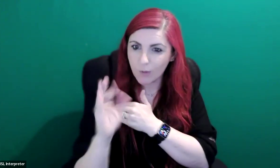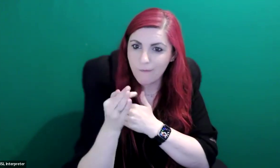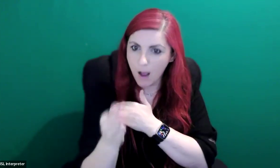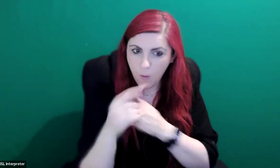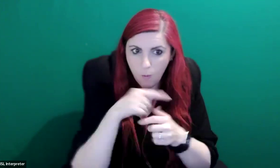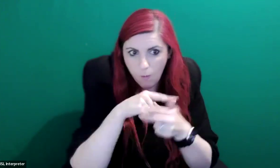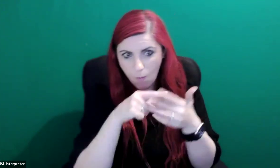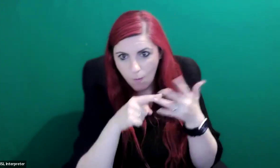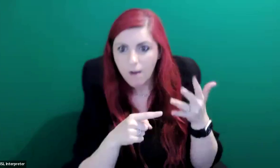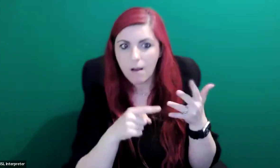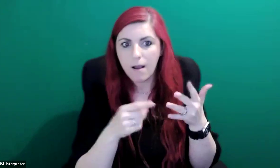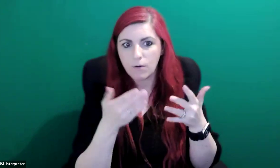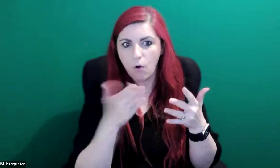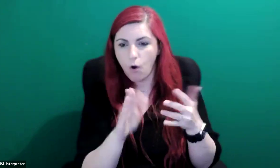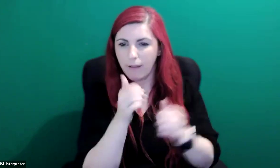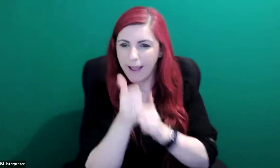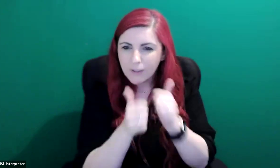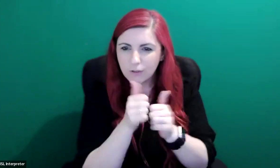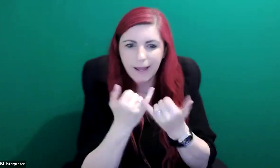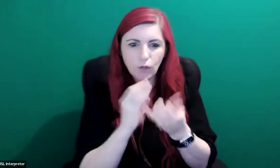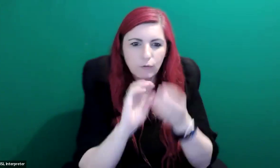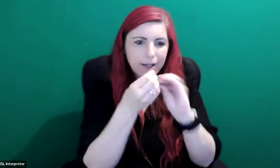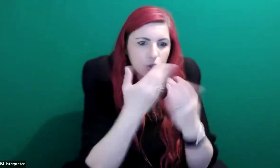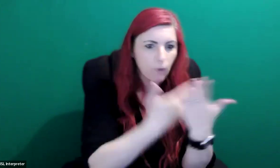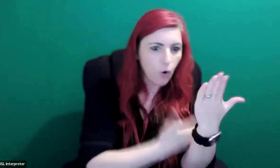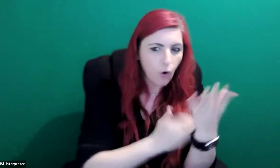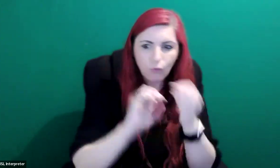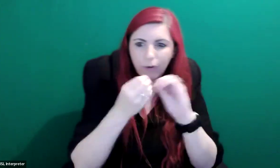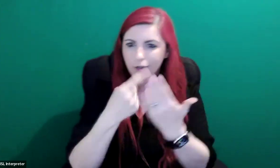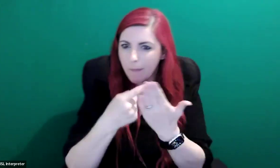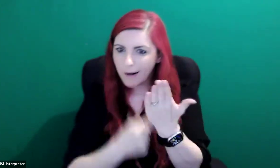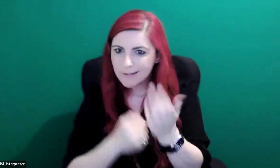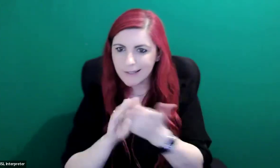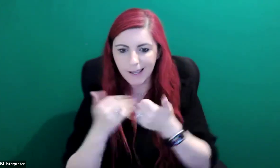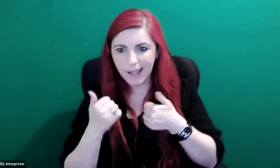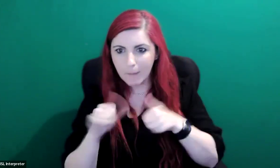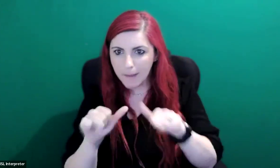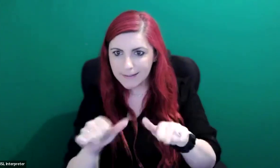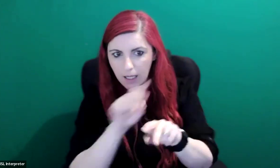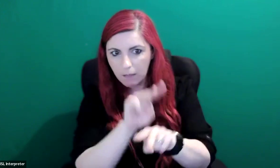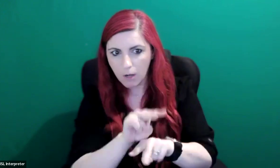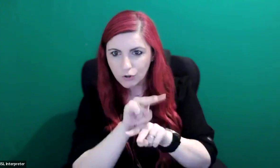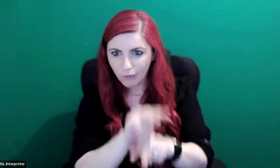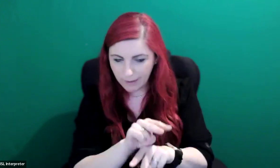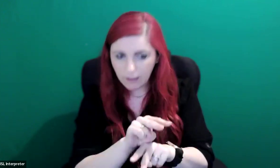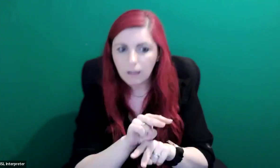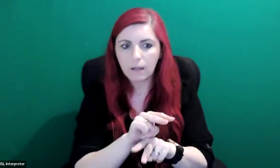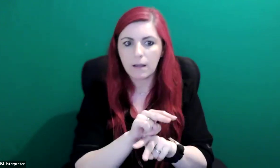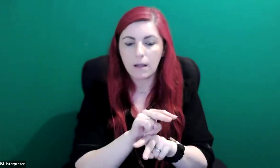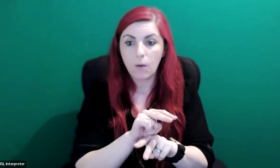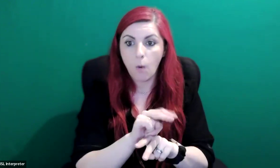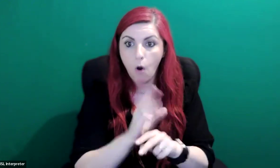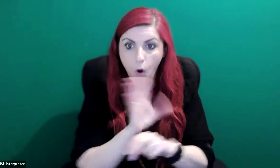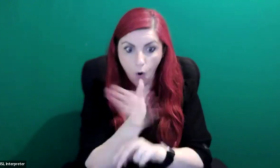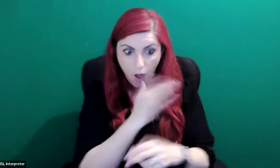their actions, whether that's making laws, creating policies, or implementing and monitoring those policies with respect to the rights of